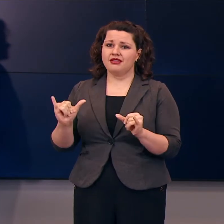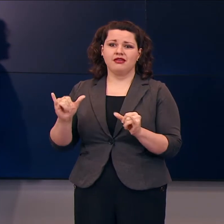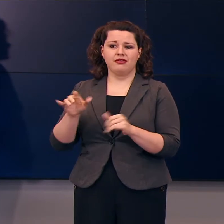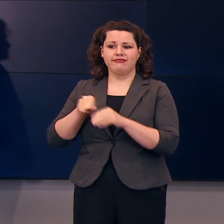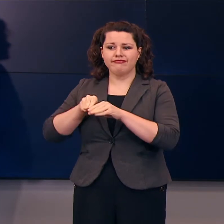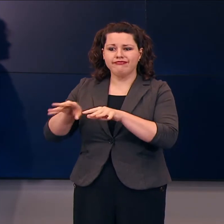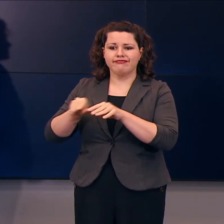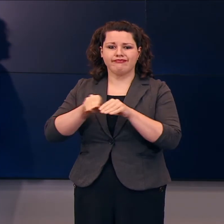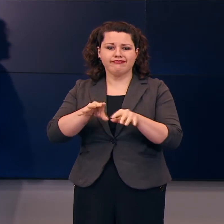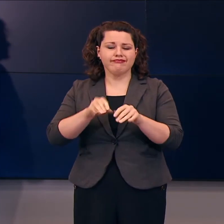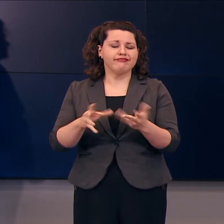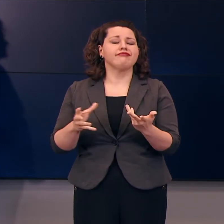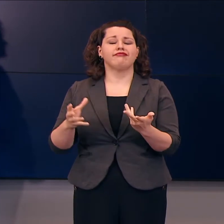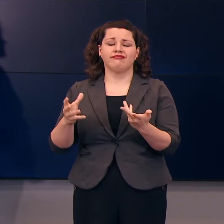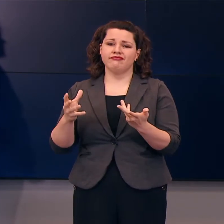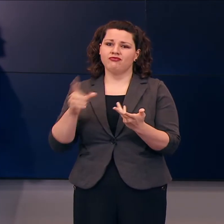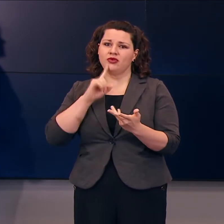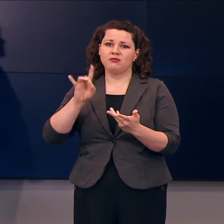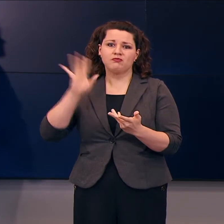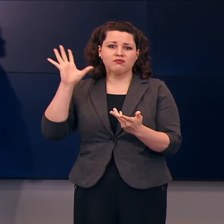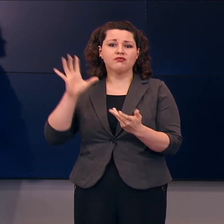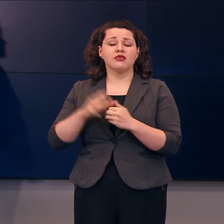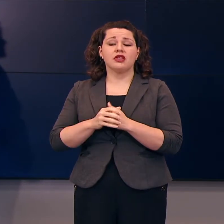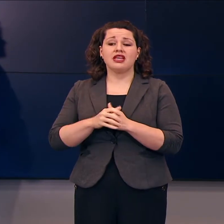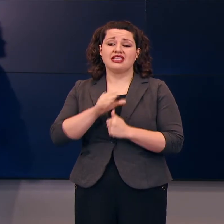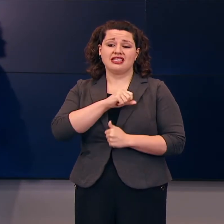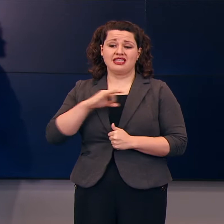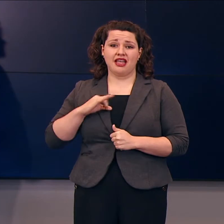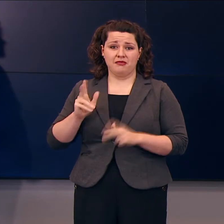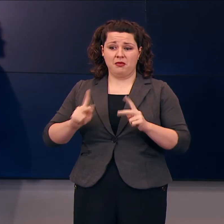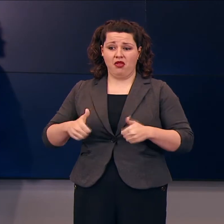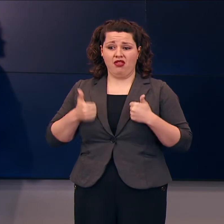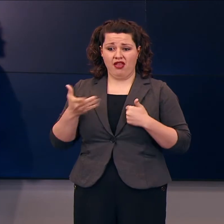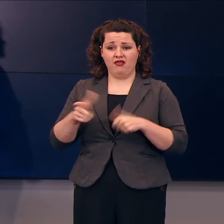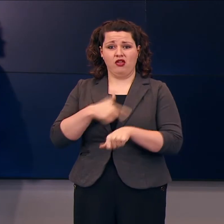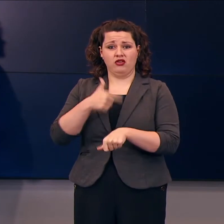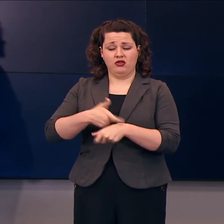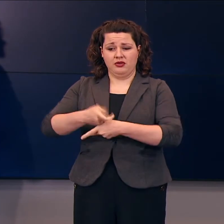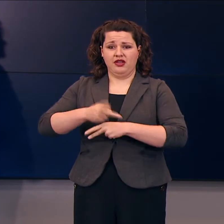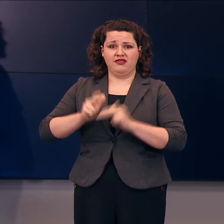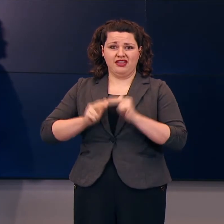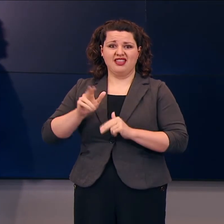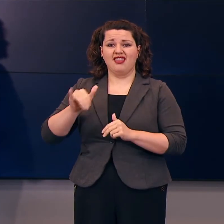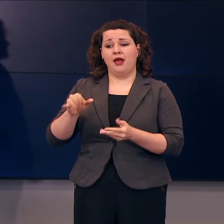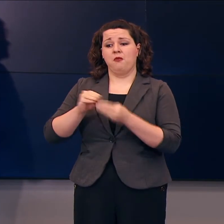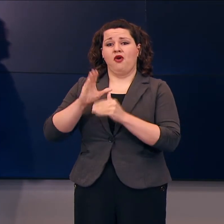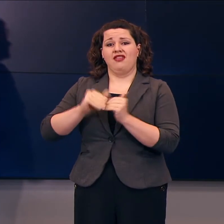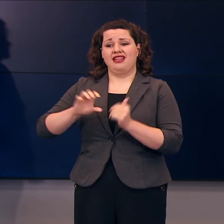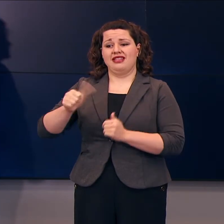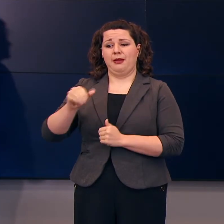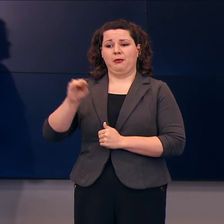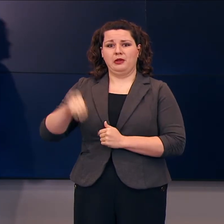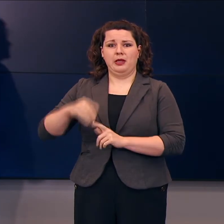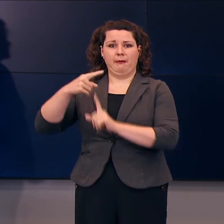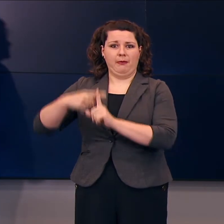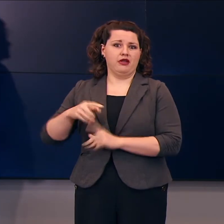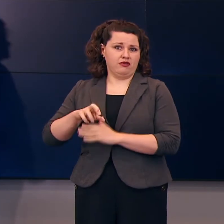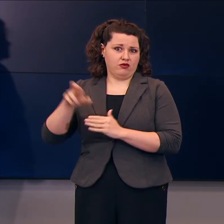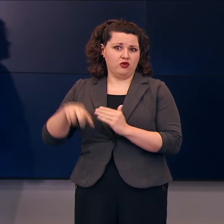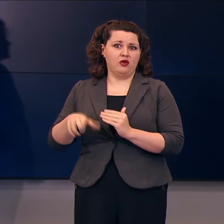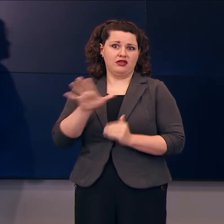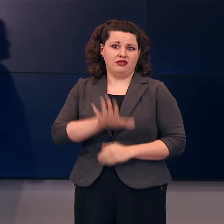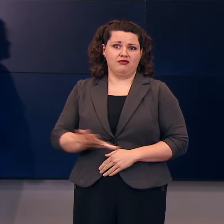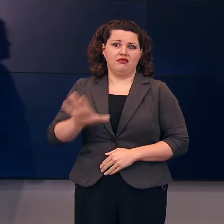consequences. Staff and residents of long-term care facilities account for more than 10% of all of our positive COVID cases in